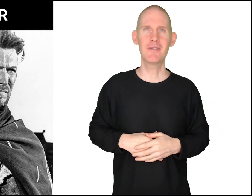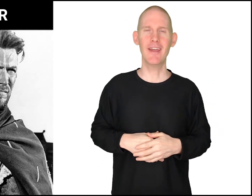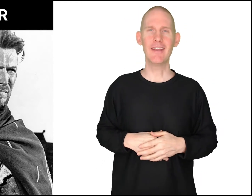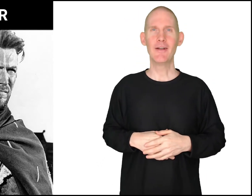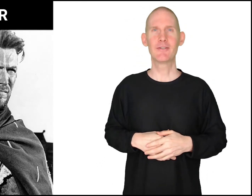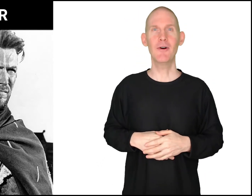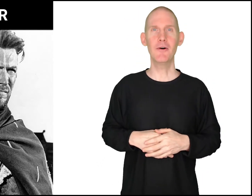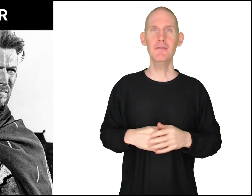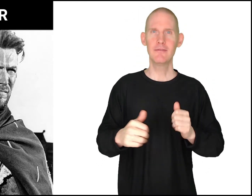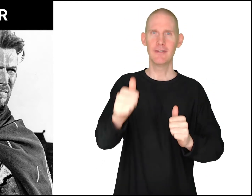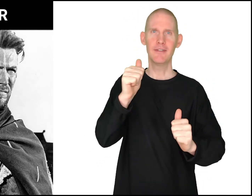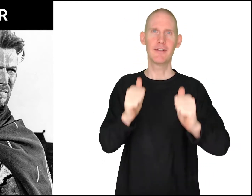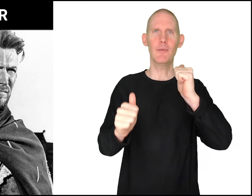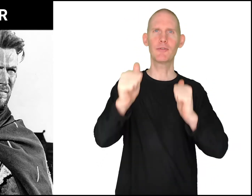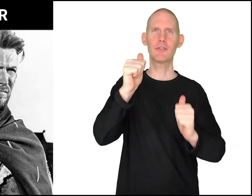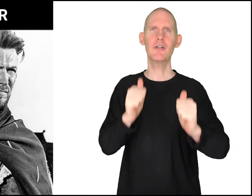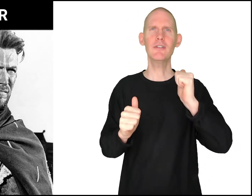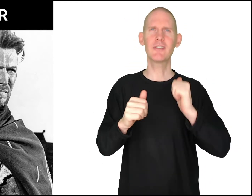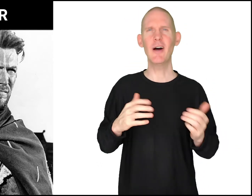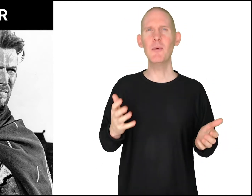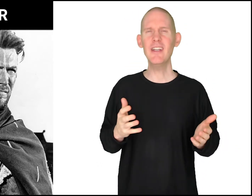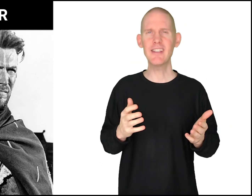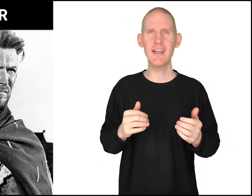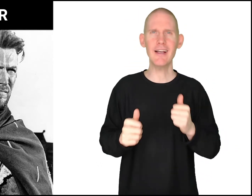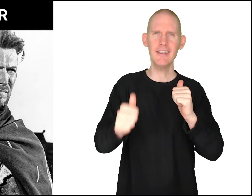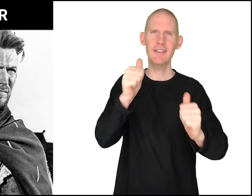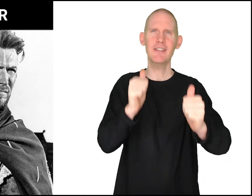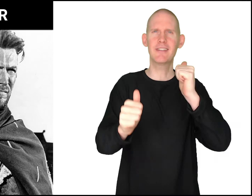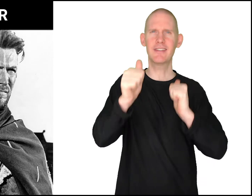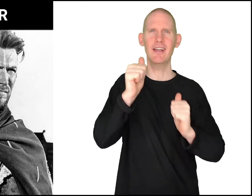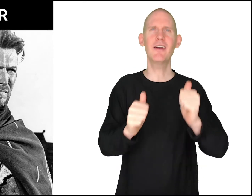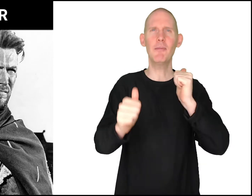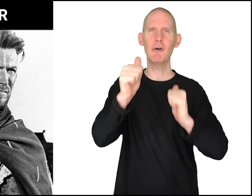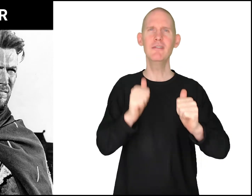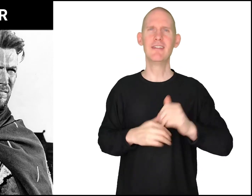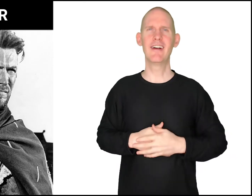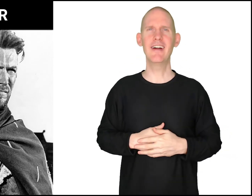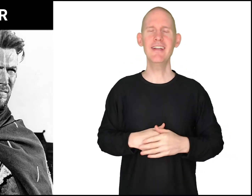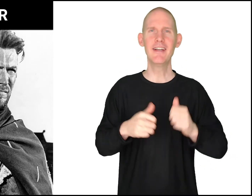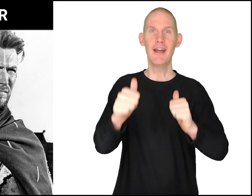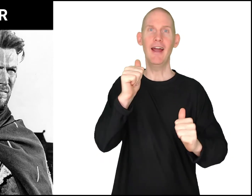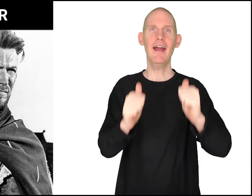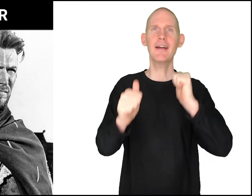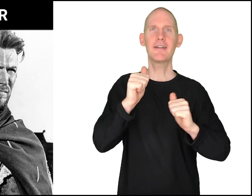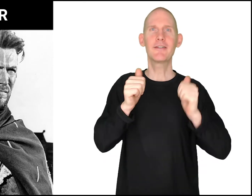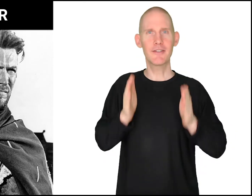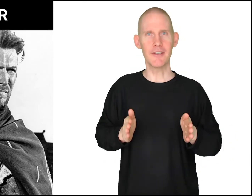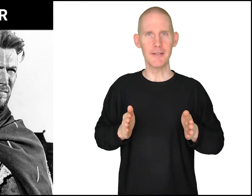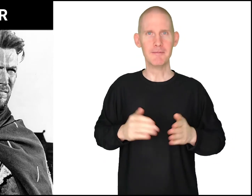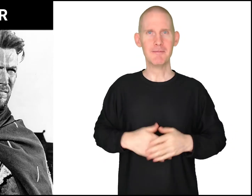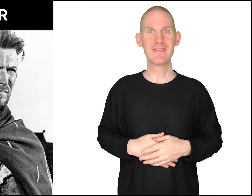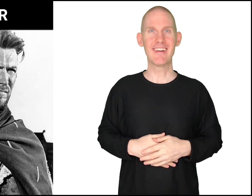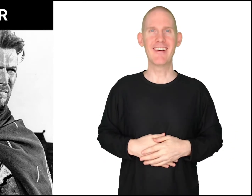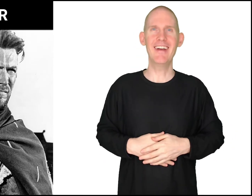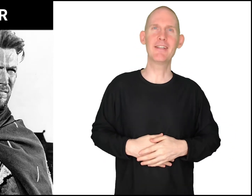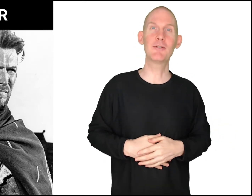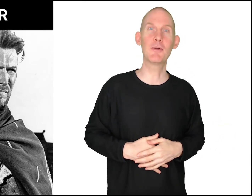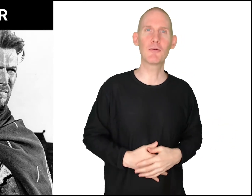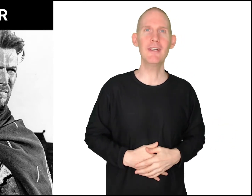Okay, so a couple circles. How many exactly? Just a couple, all right? Actor. All right, let's do it 3